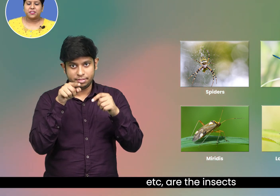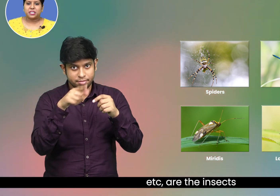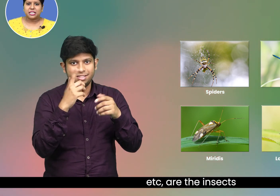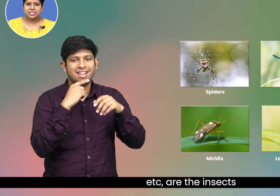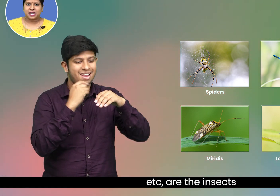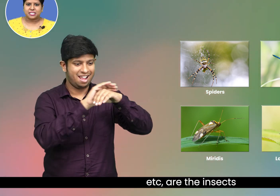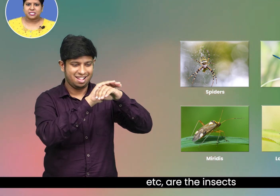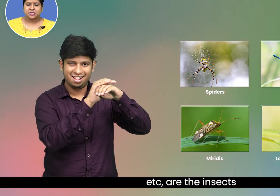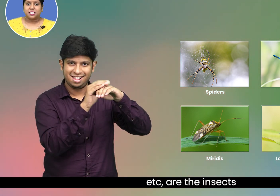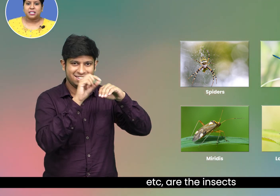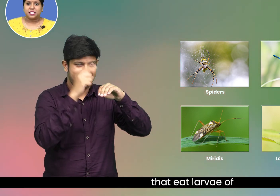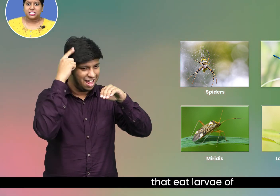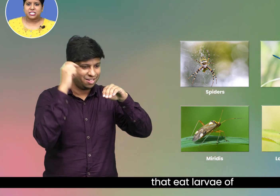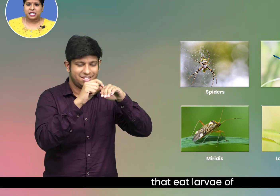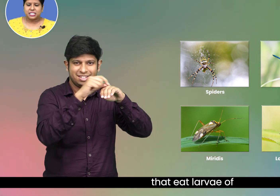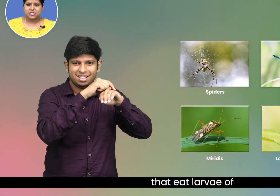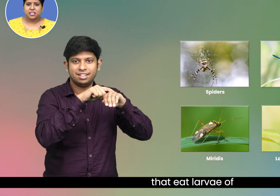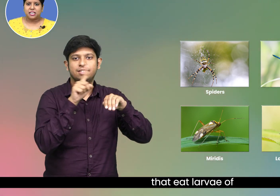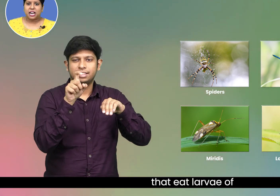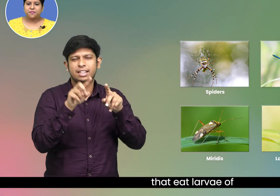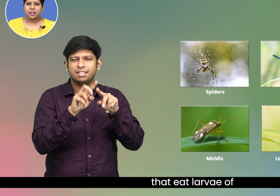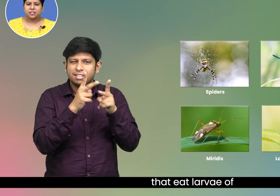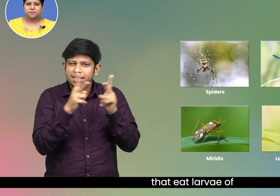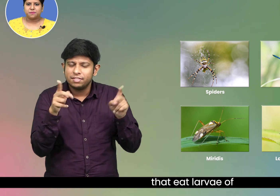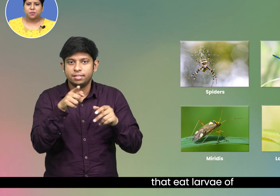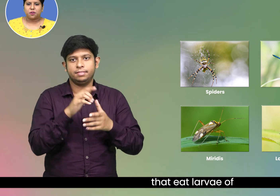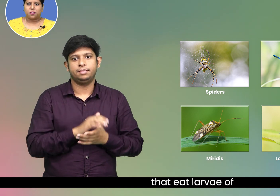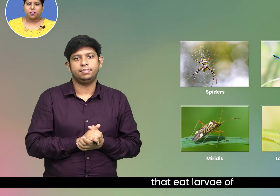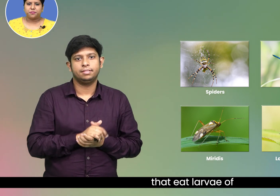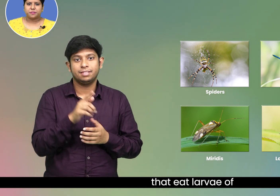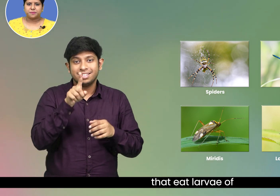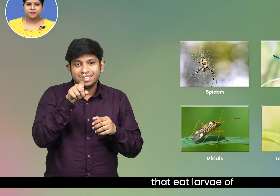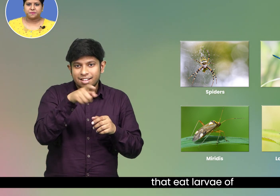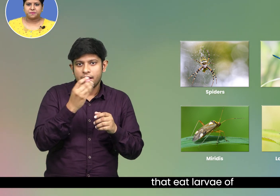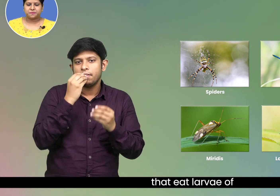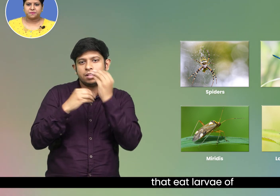etc. are the insects that eat larvae of